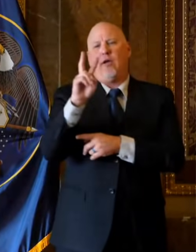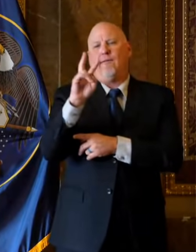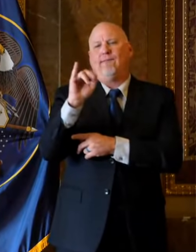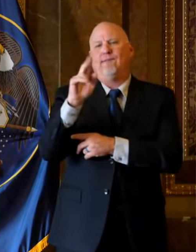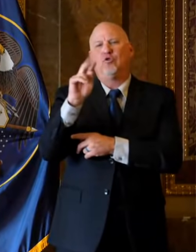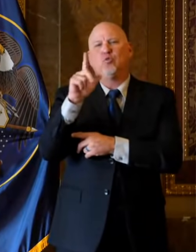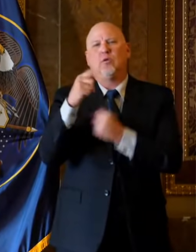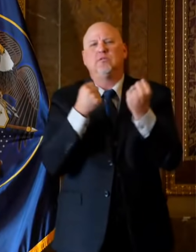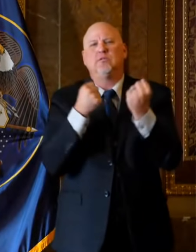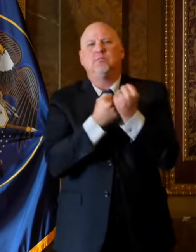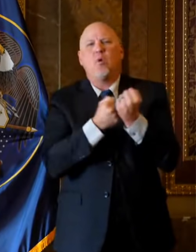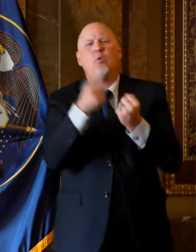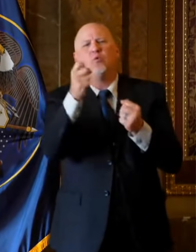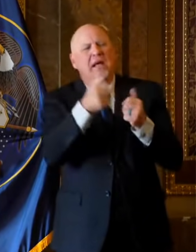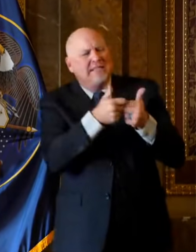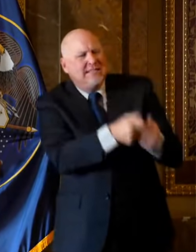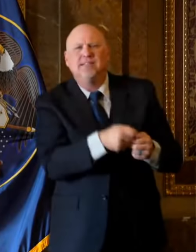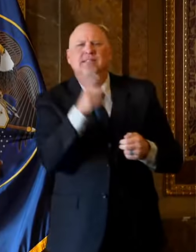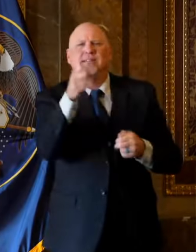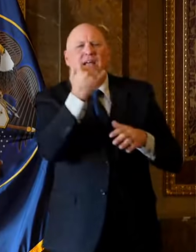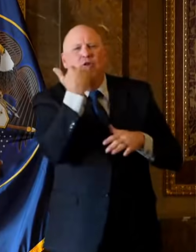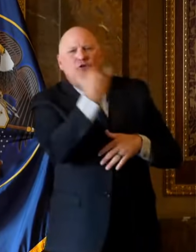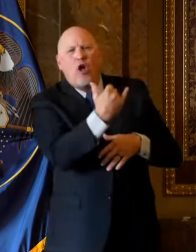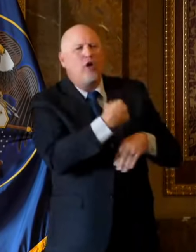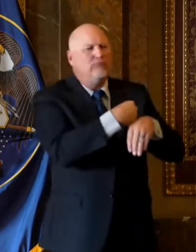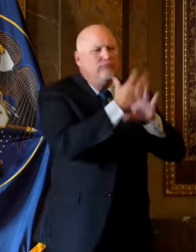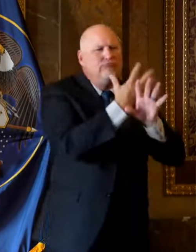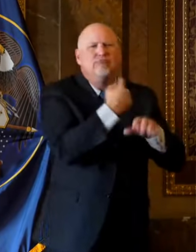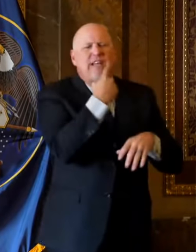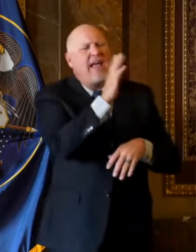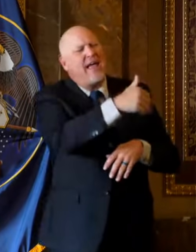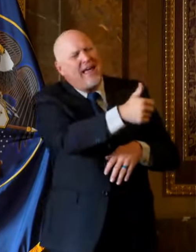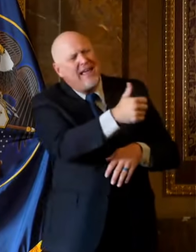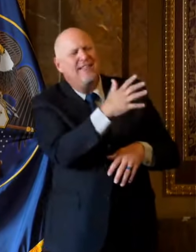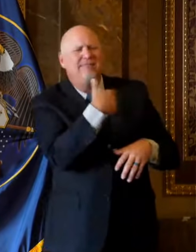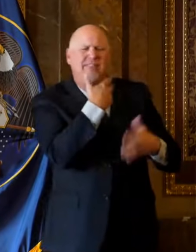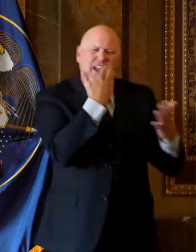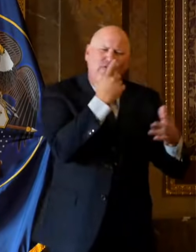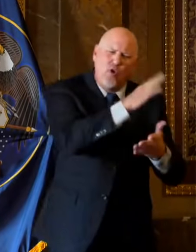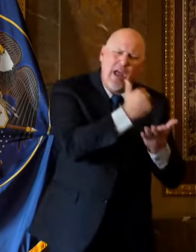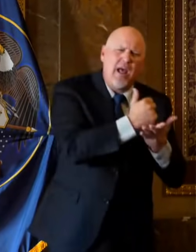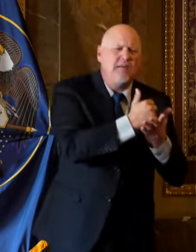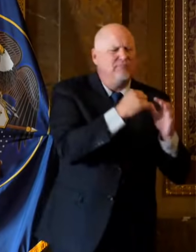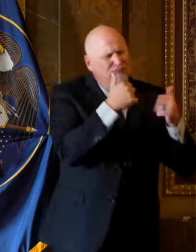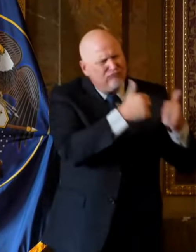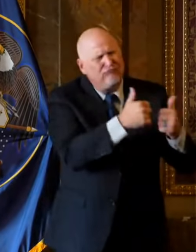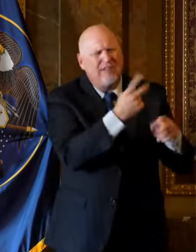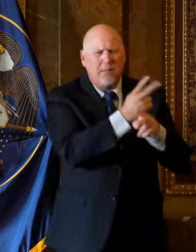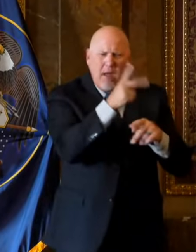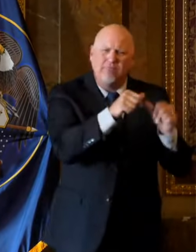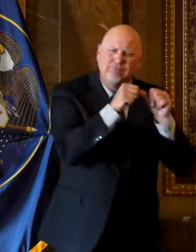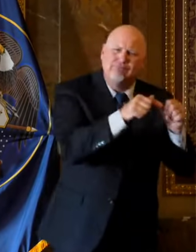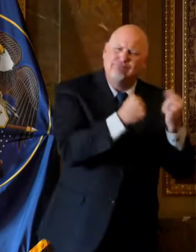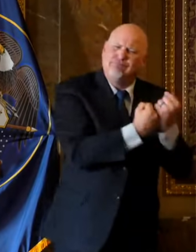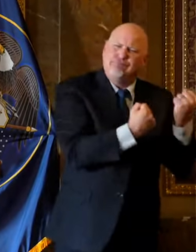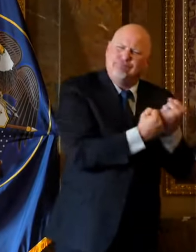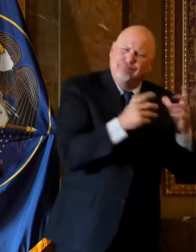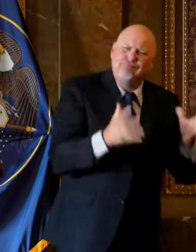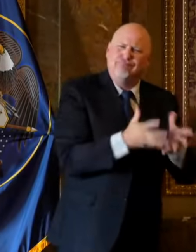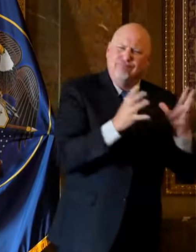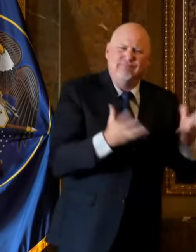you appreciate their sacrifice. Ask them how you can help them heal There are inner wounds that they are